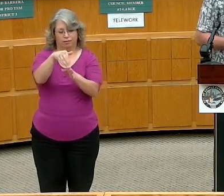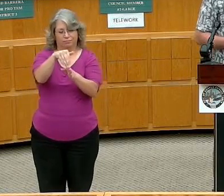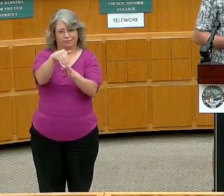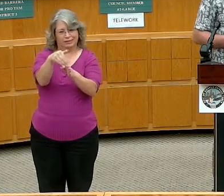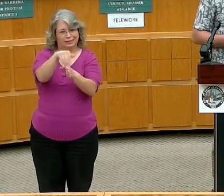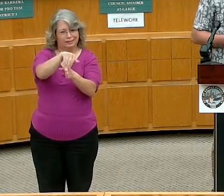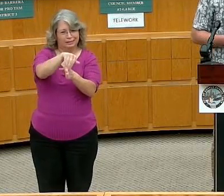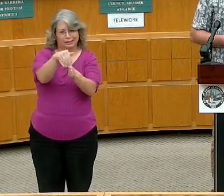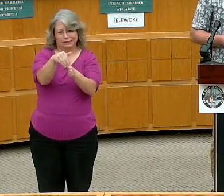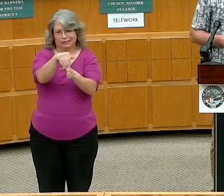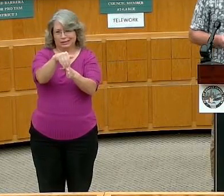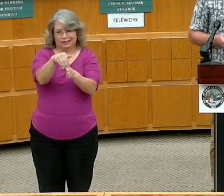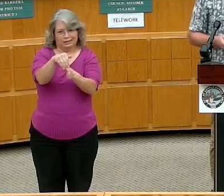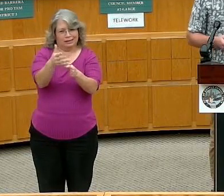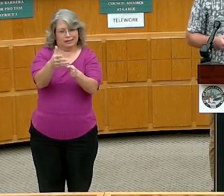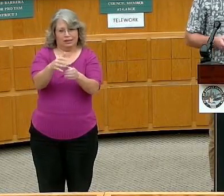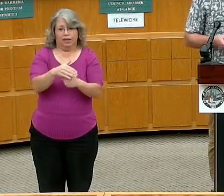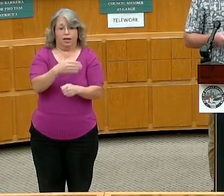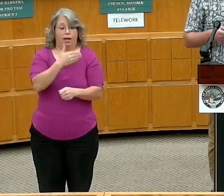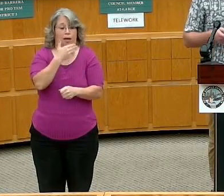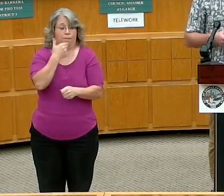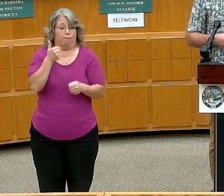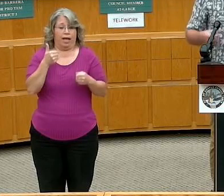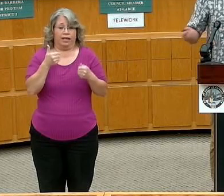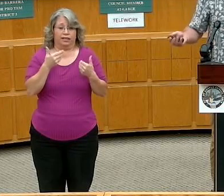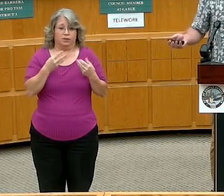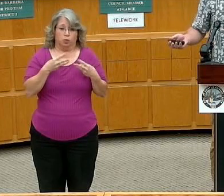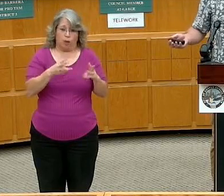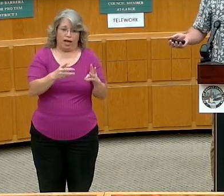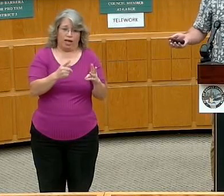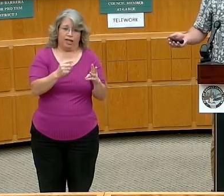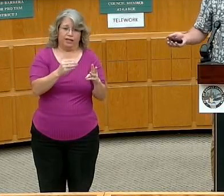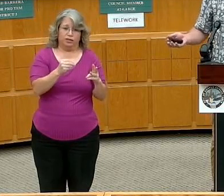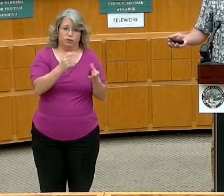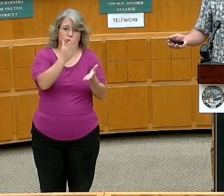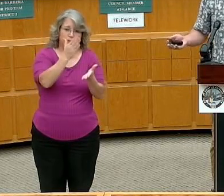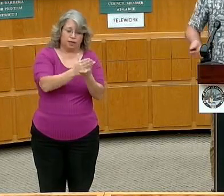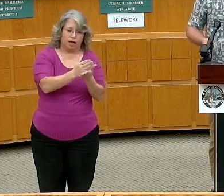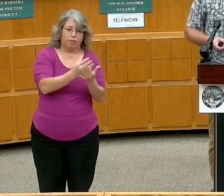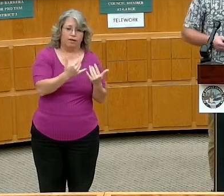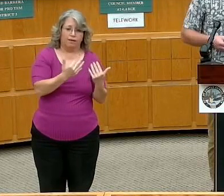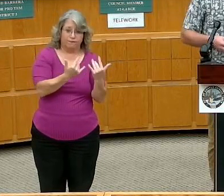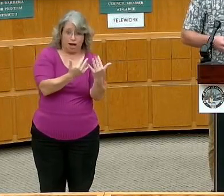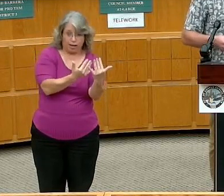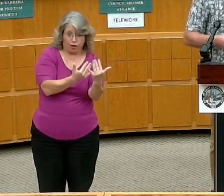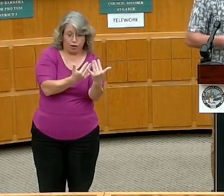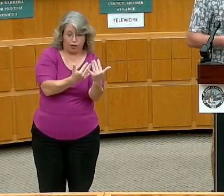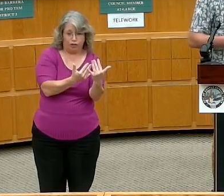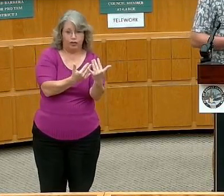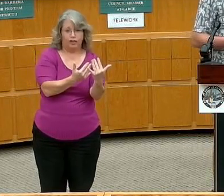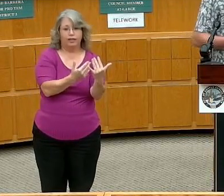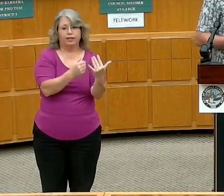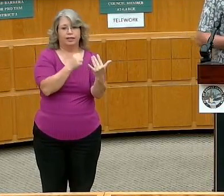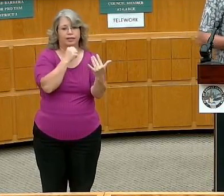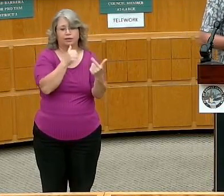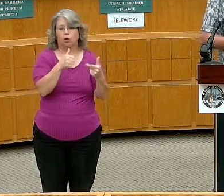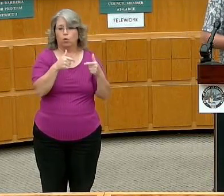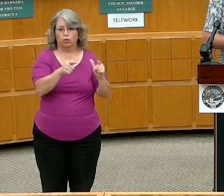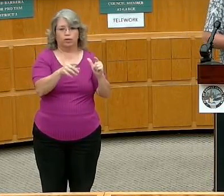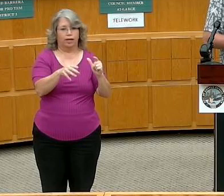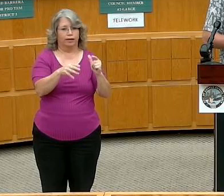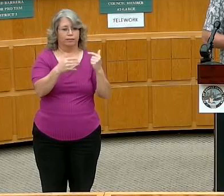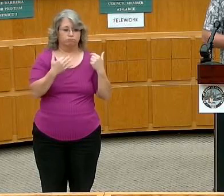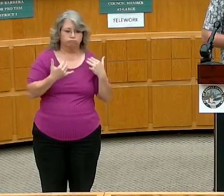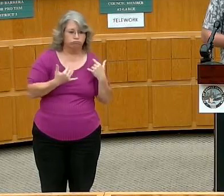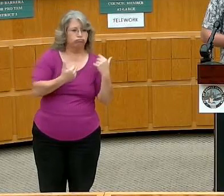edge. The best way to put out a fire is to not let it turn into a forest fire. And if you have the ability to